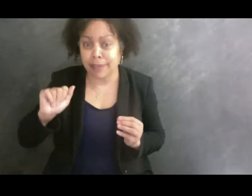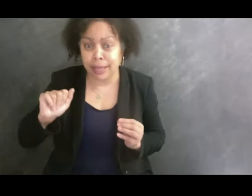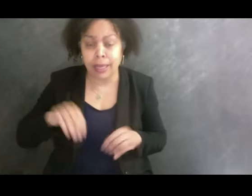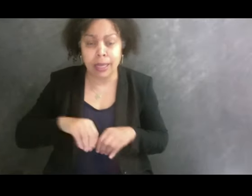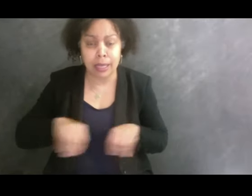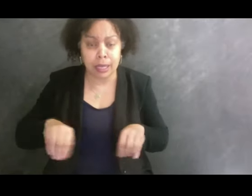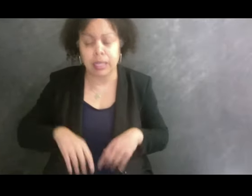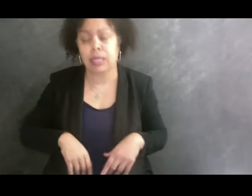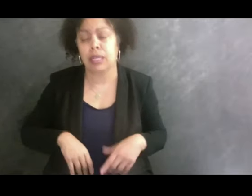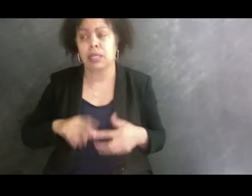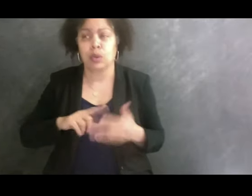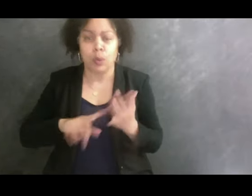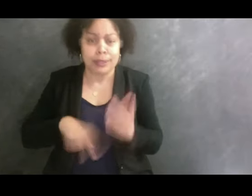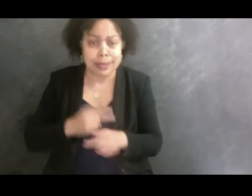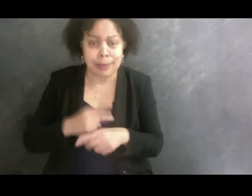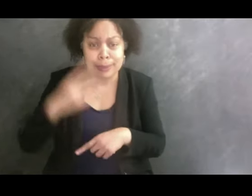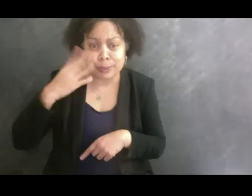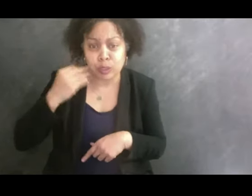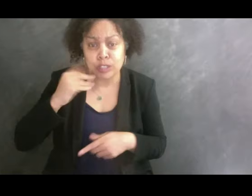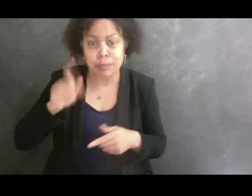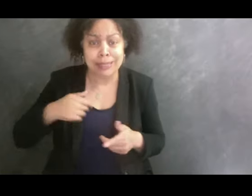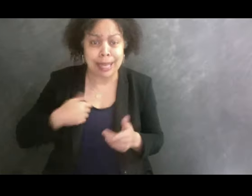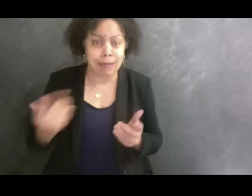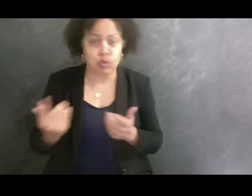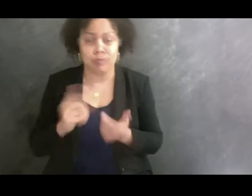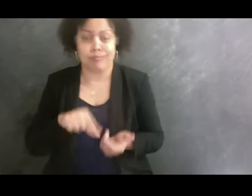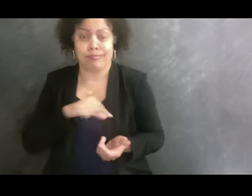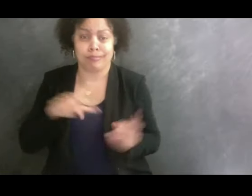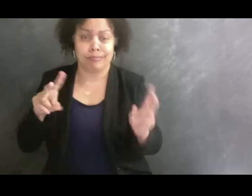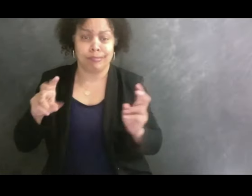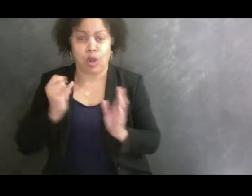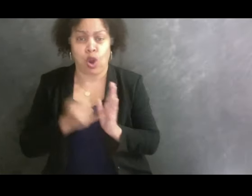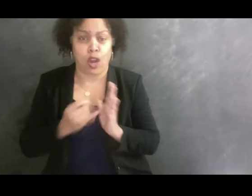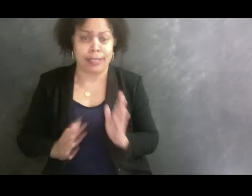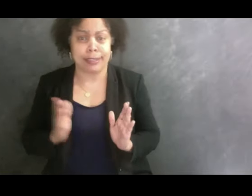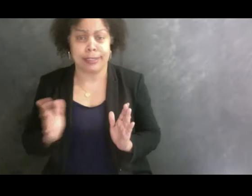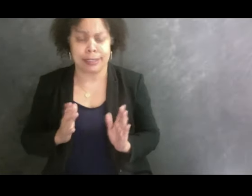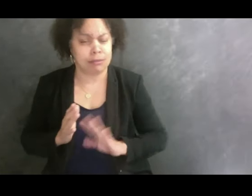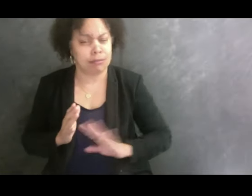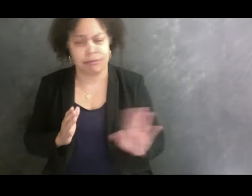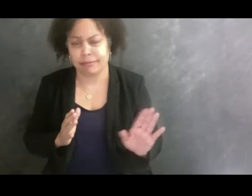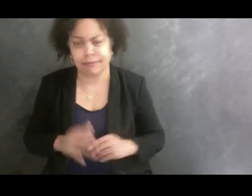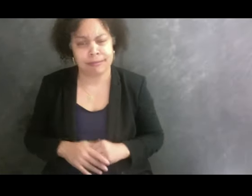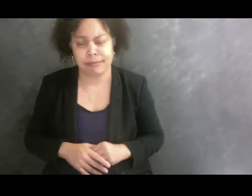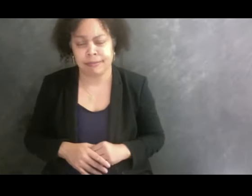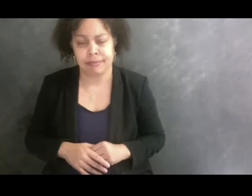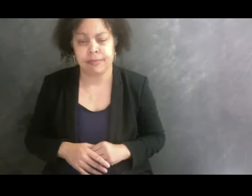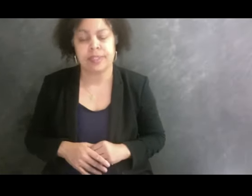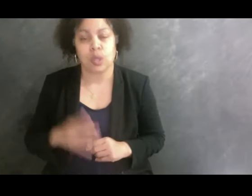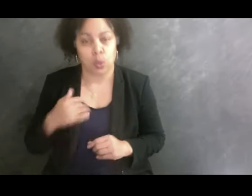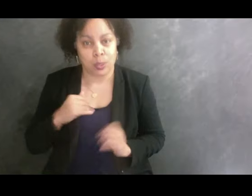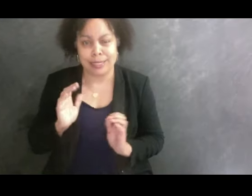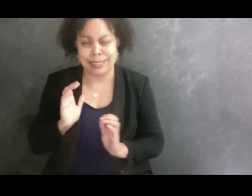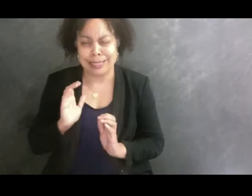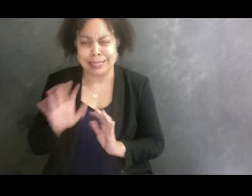what kind of experience, counts as an artist. If you look at our website, We have found amazing artists all